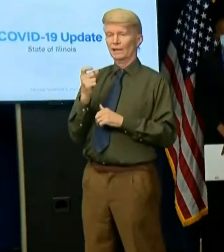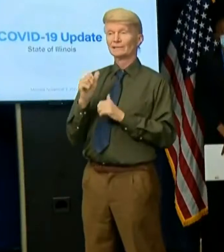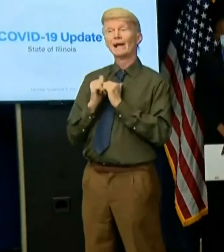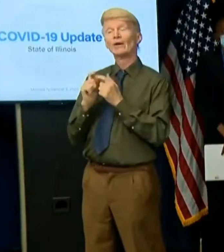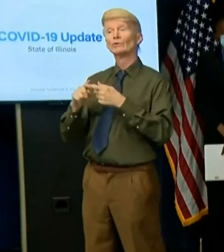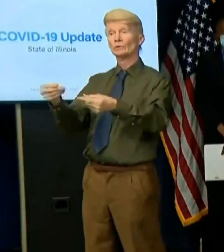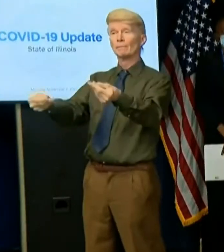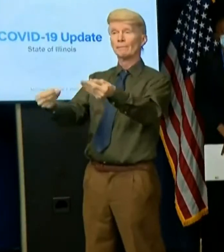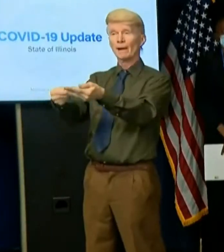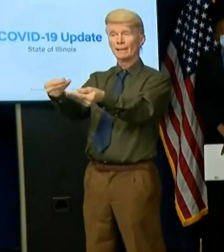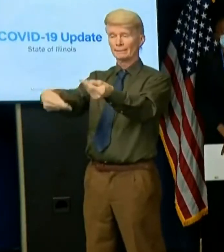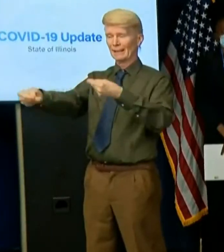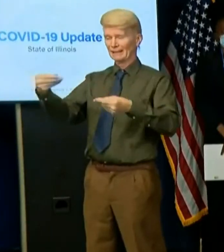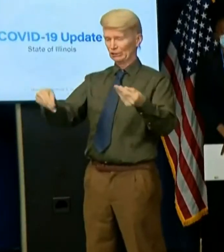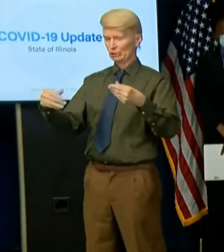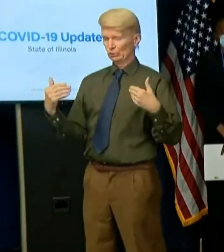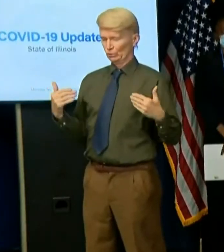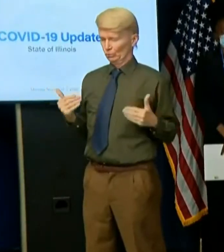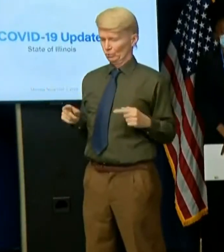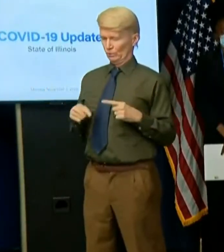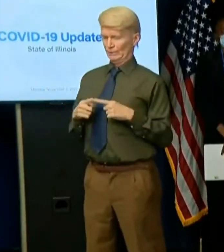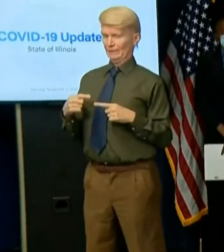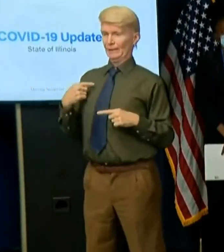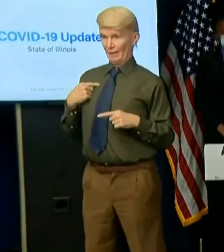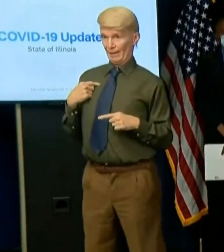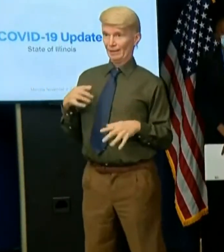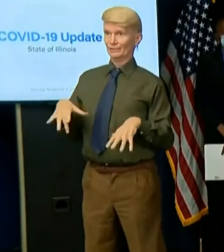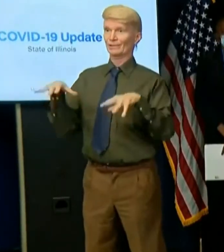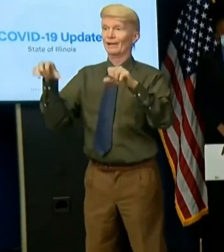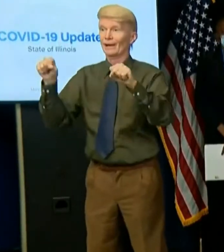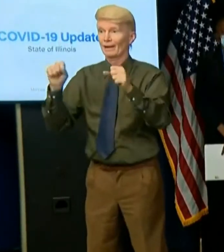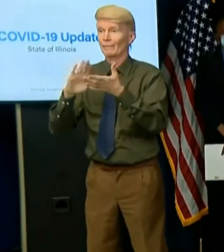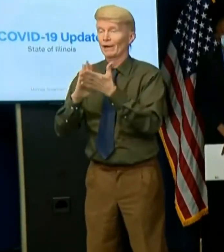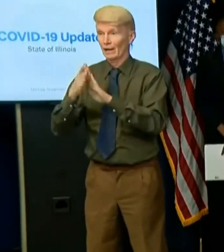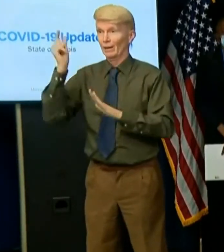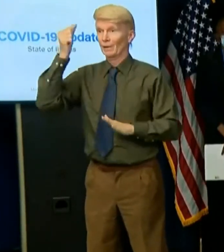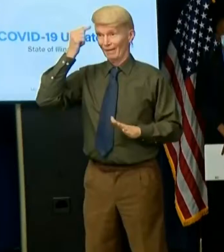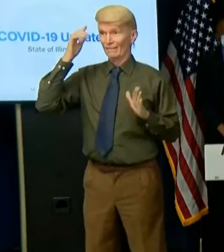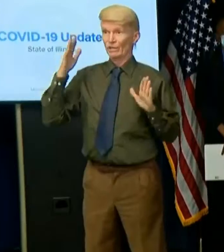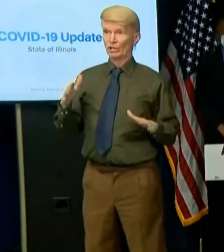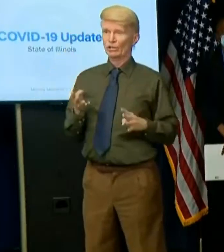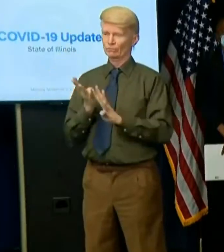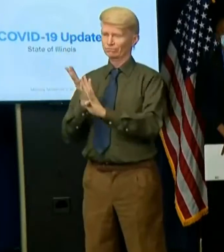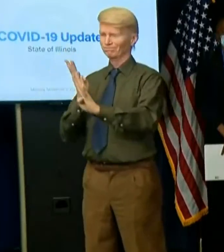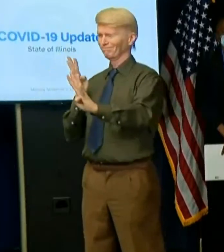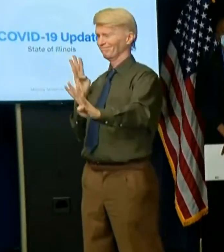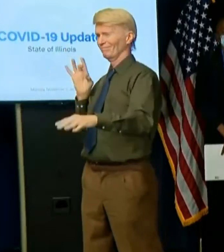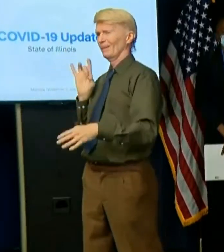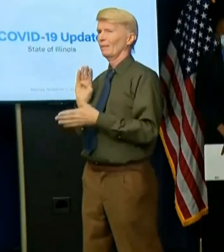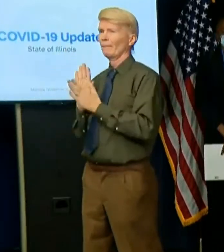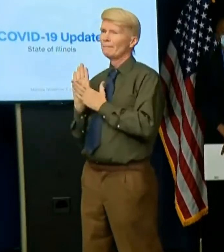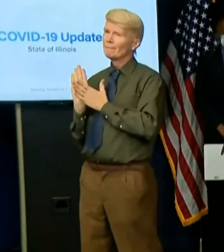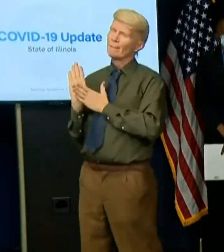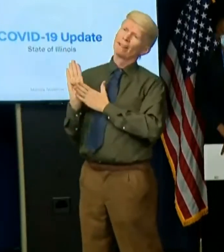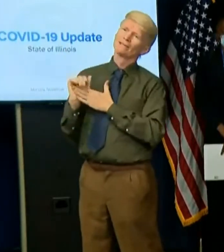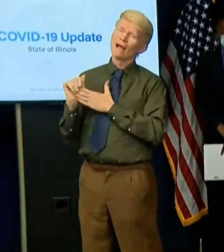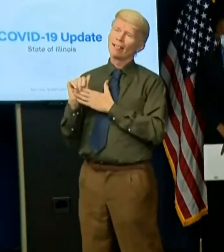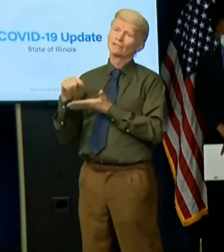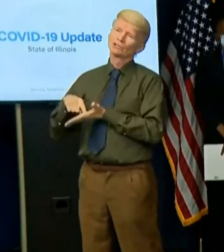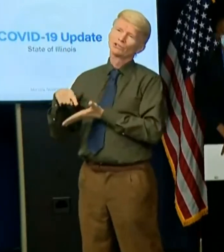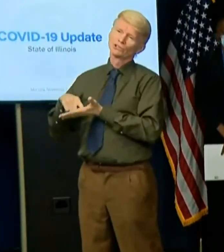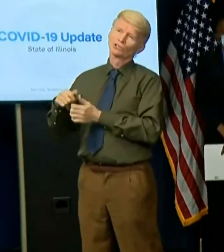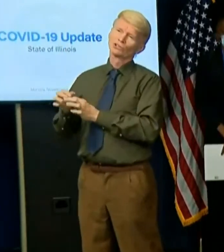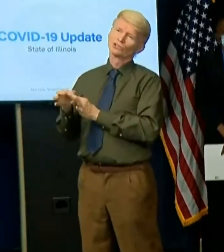for the challenge that was left behind when I took office, which is an enormous bill backlog of $8 billion and a